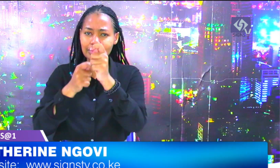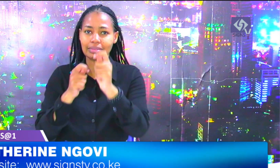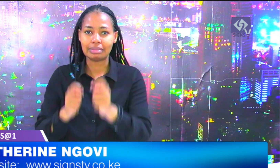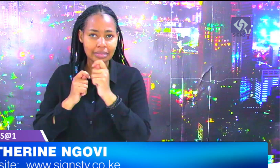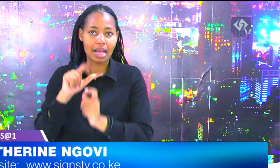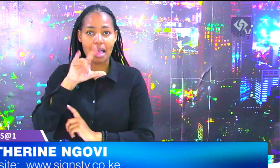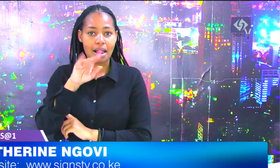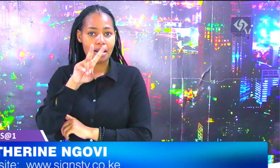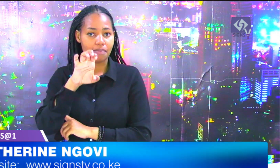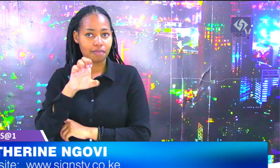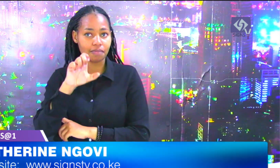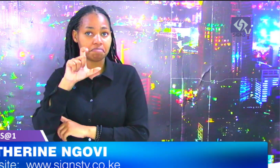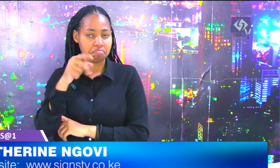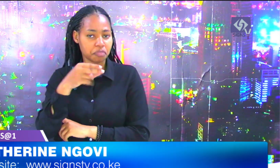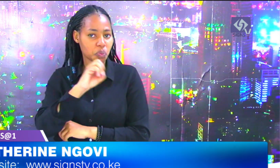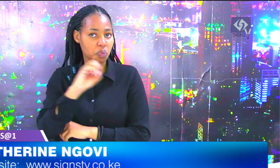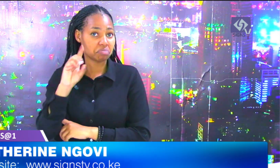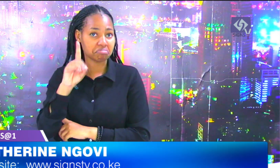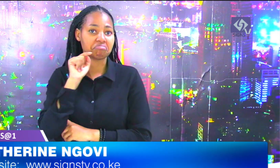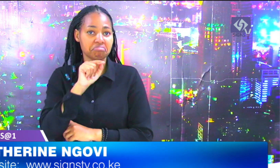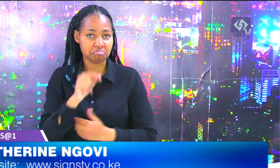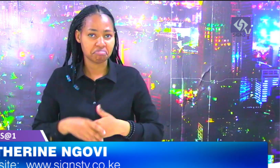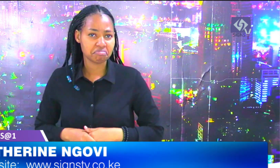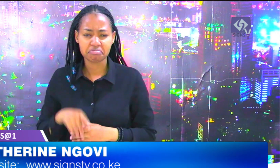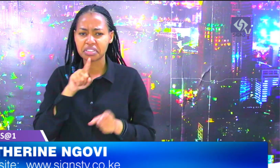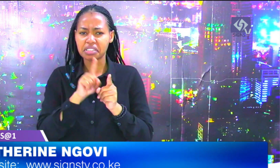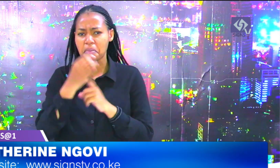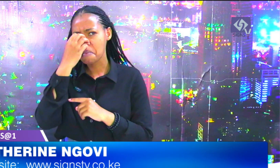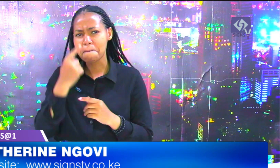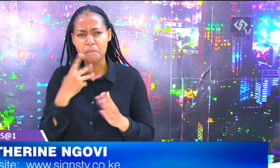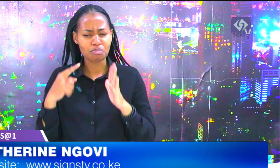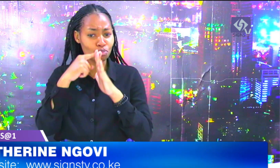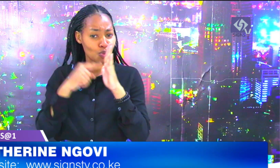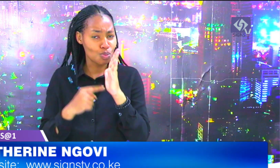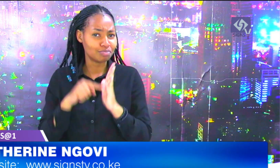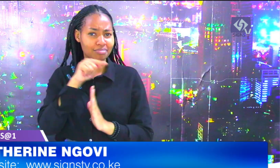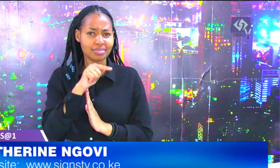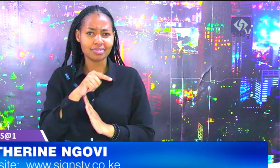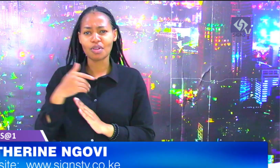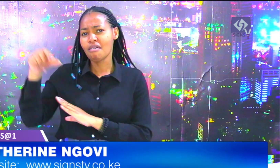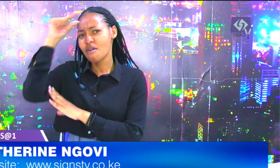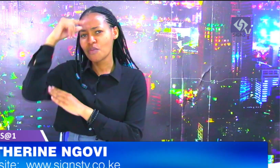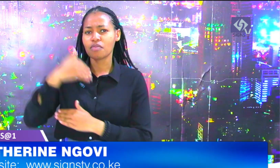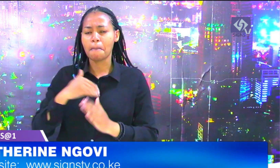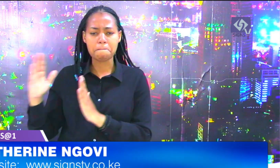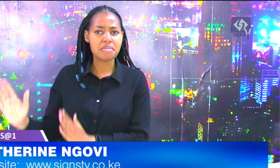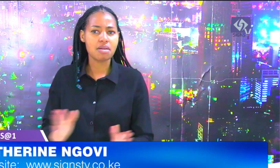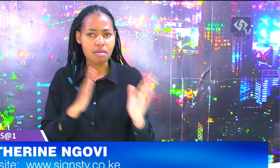The president spoke at the 95th Kenya Music Festival Winners State Concert in Nakuru